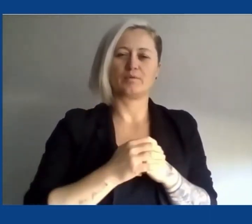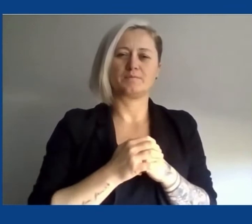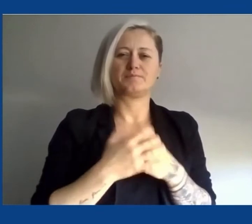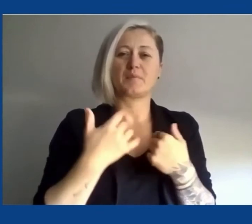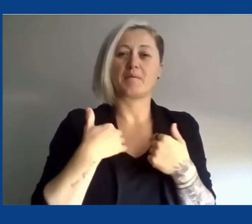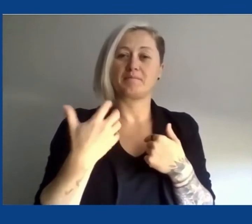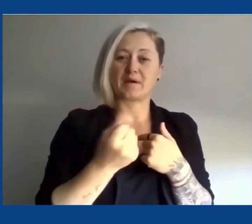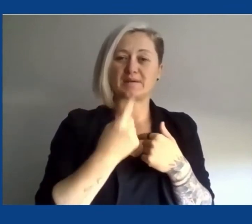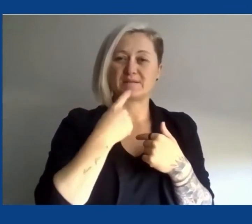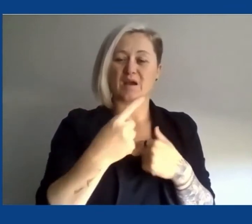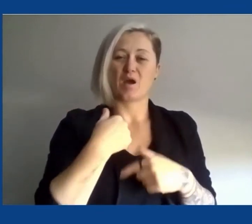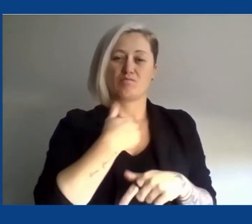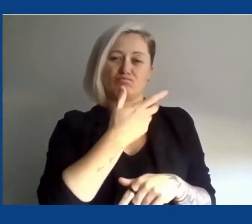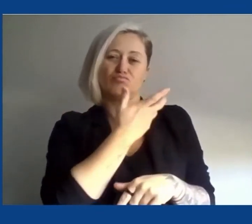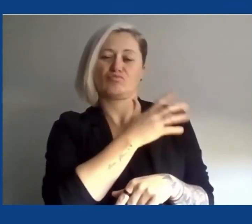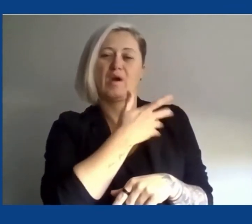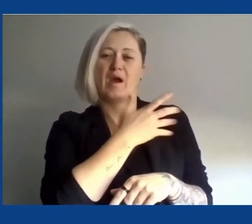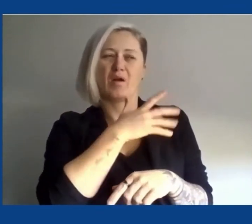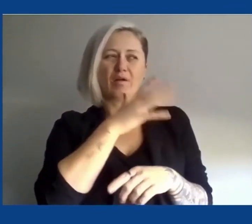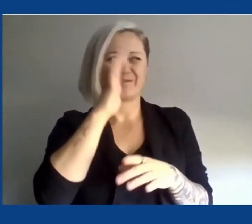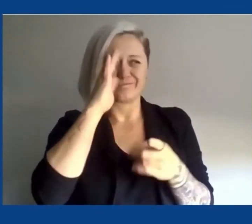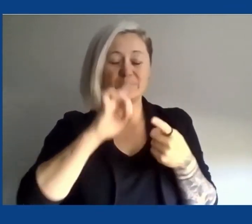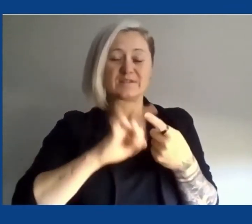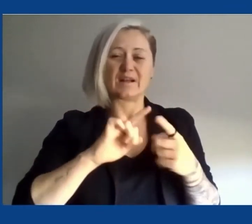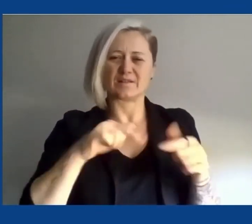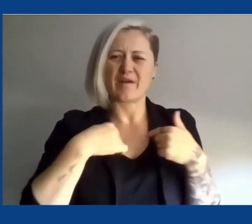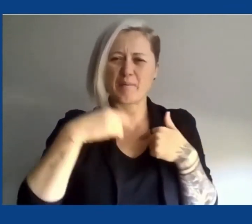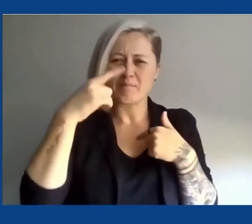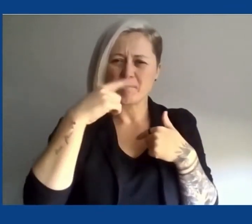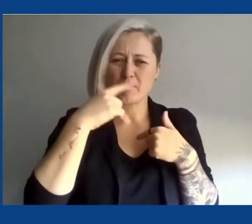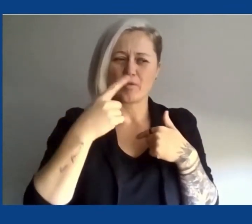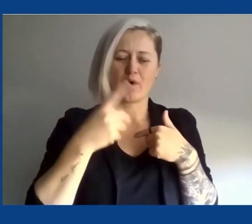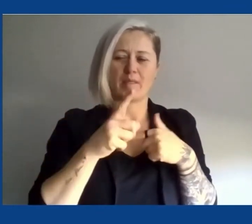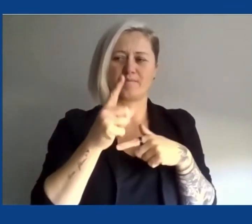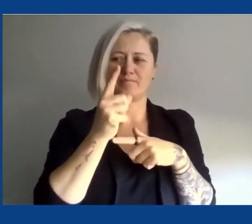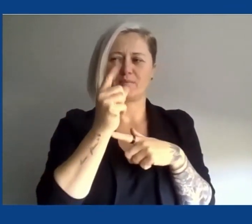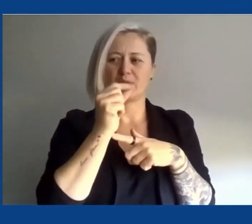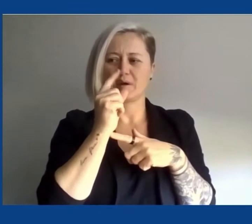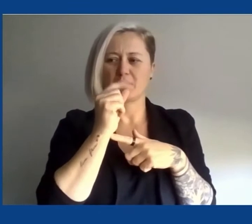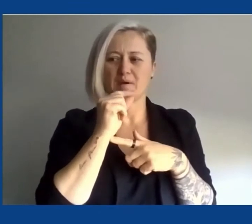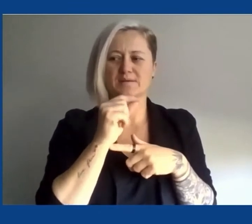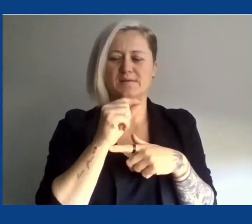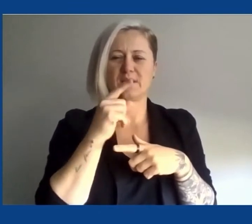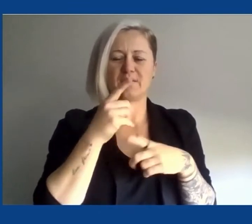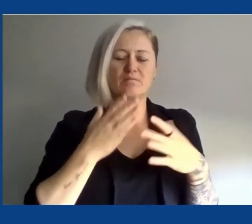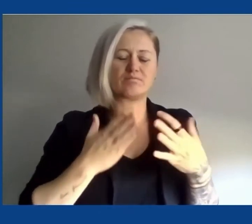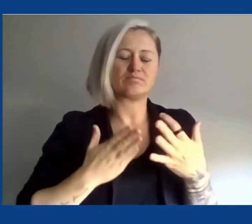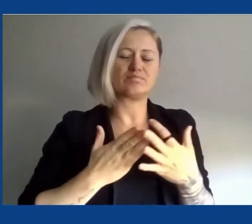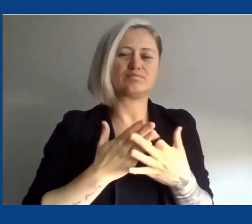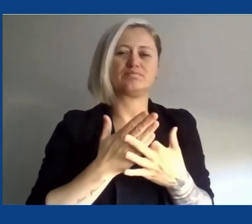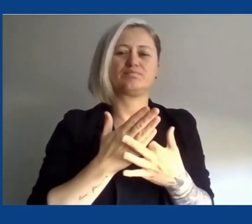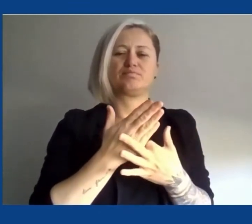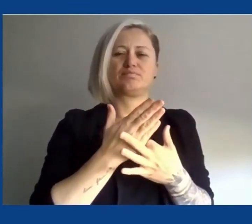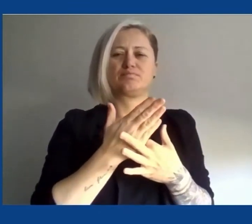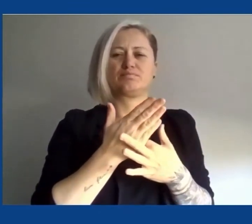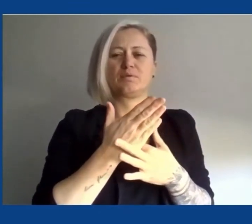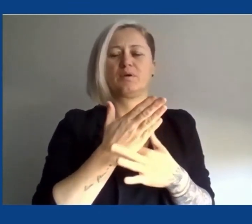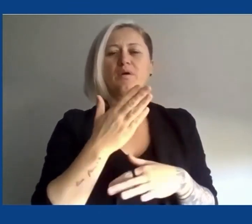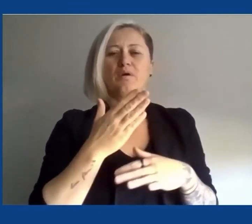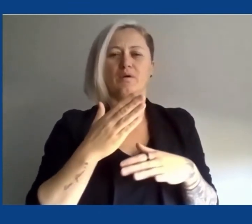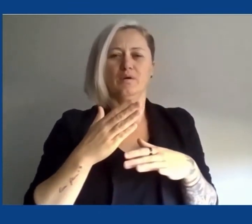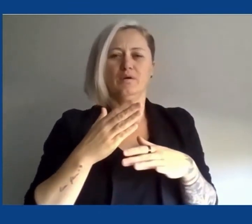that I'm proud of the resilience of our people and the capacity to that they've endured the hardship and the fight for our recognition